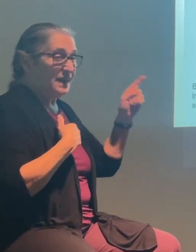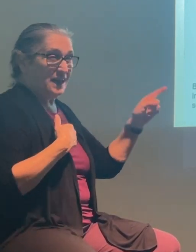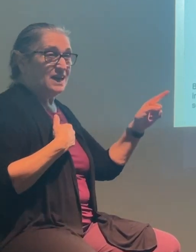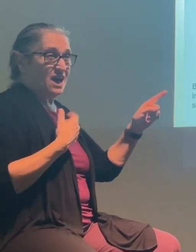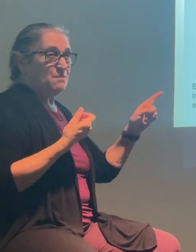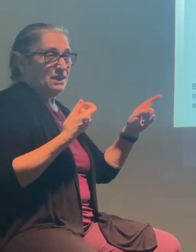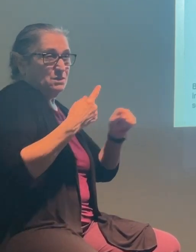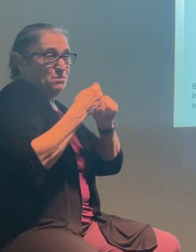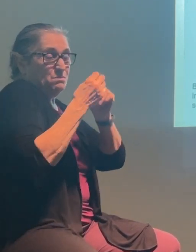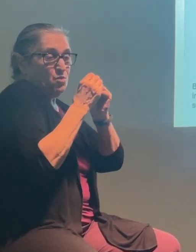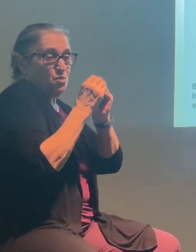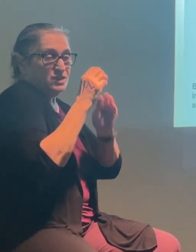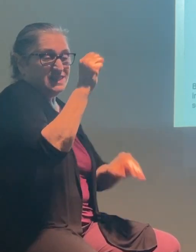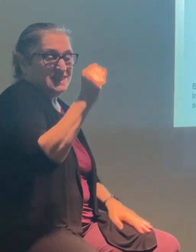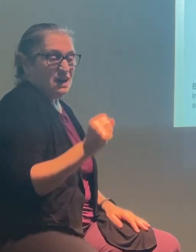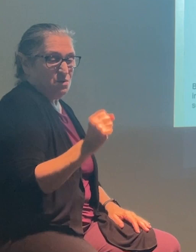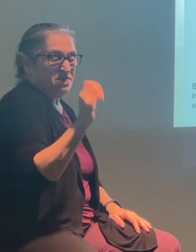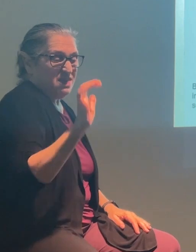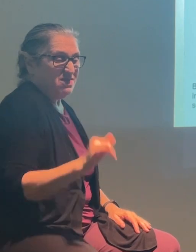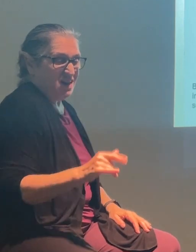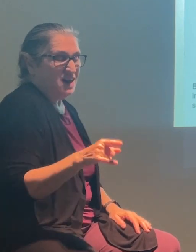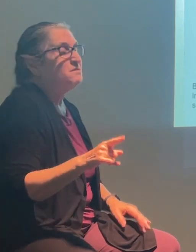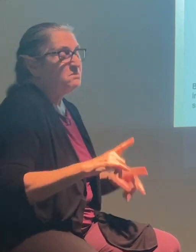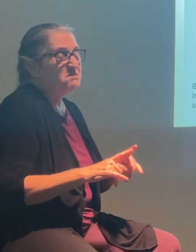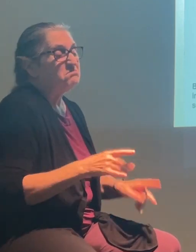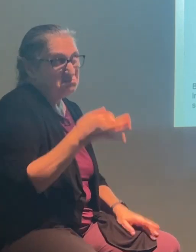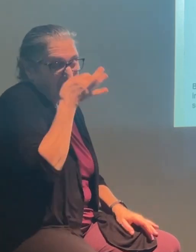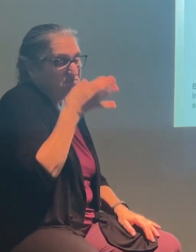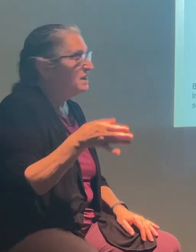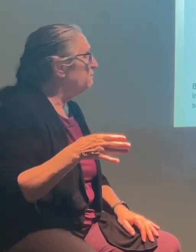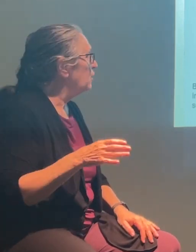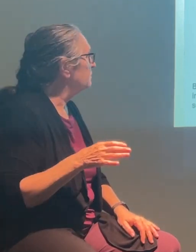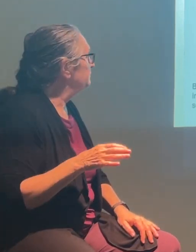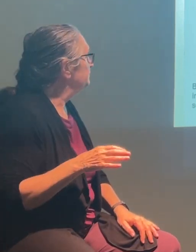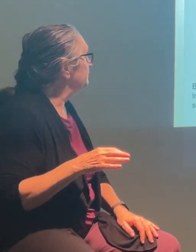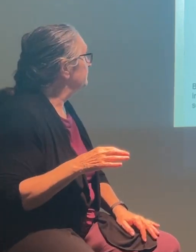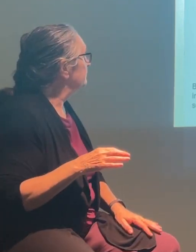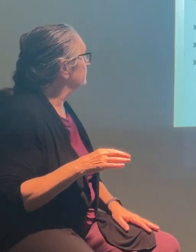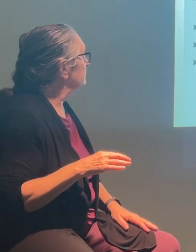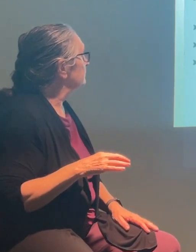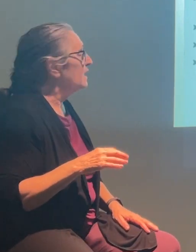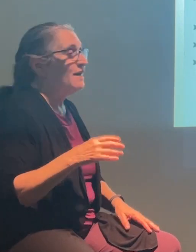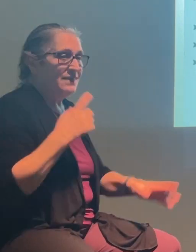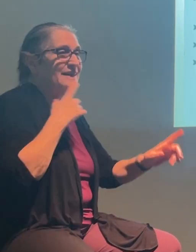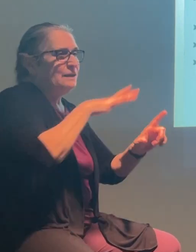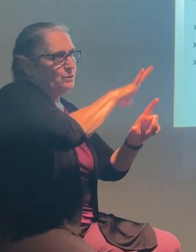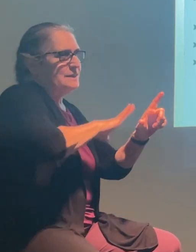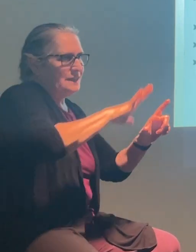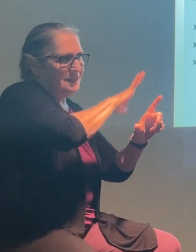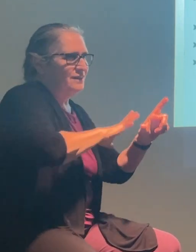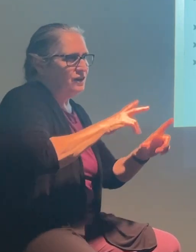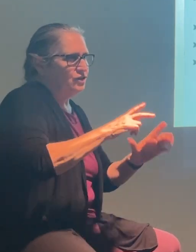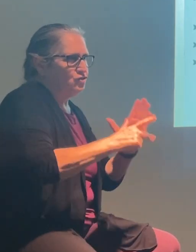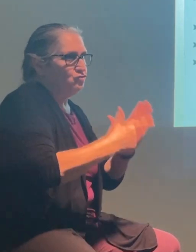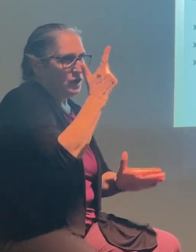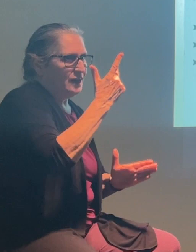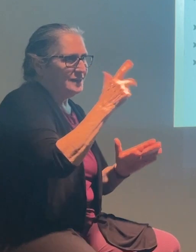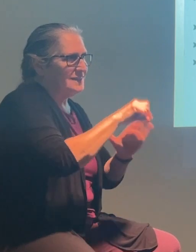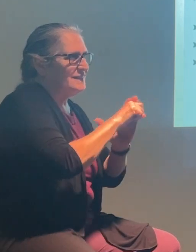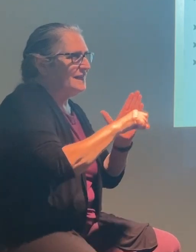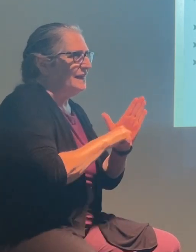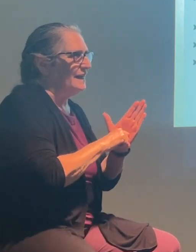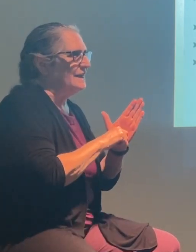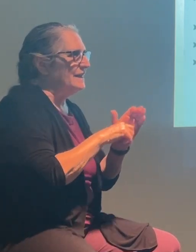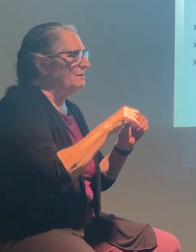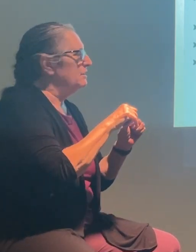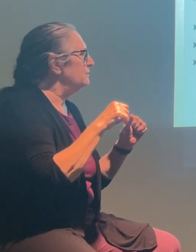more south of that, so it's really not very far. So, and then you can see the tri-state area. So here we're gonna go. So I'm gonna be reading because